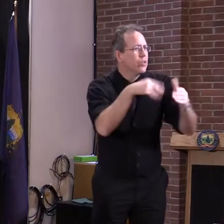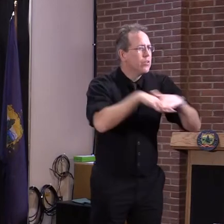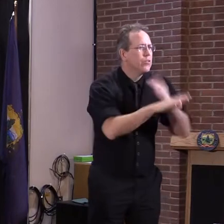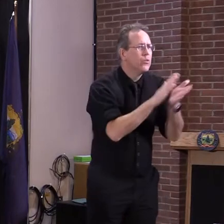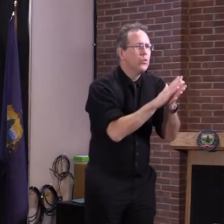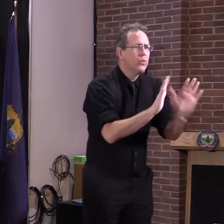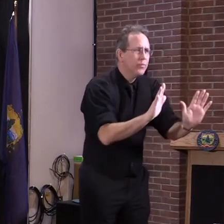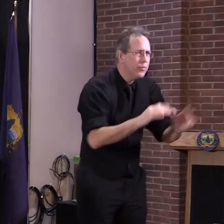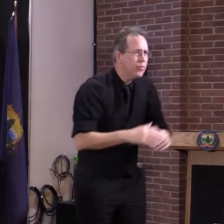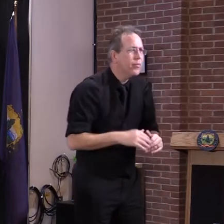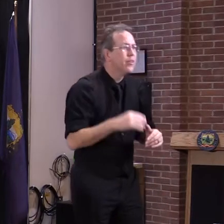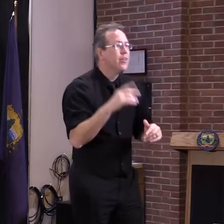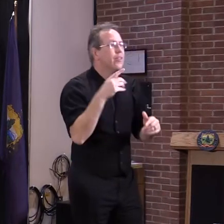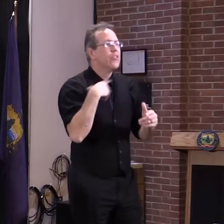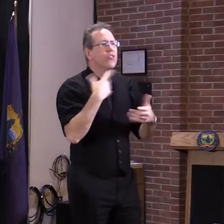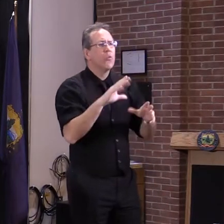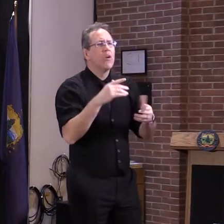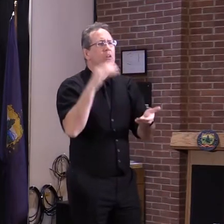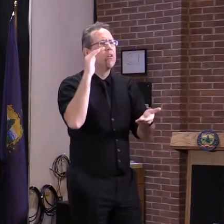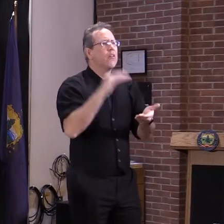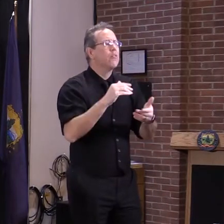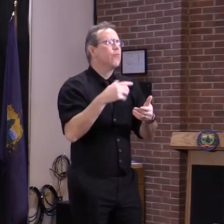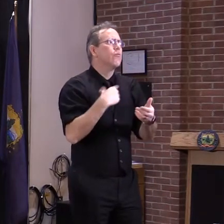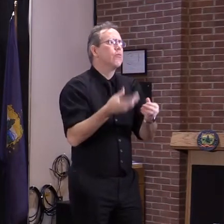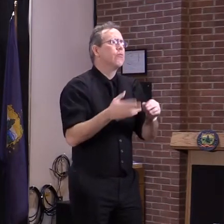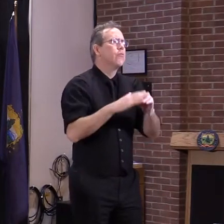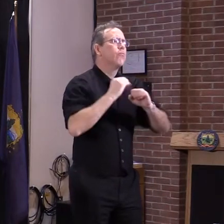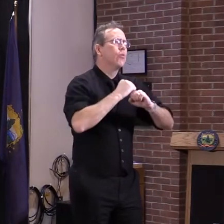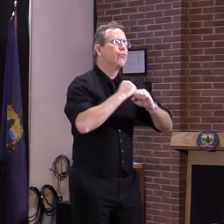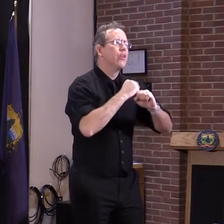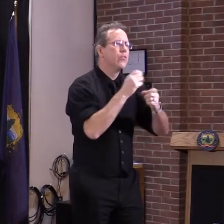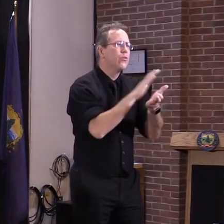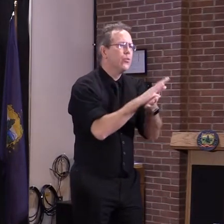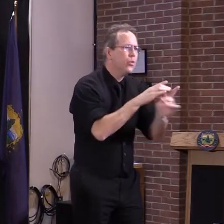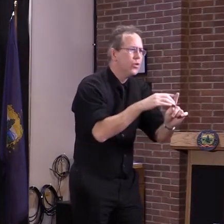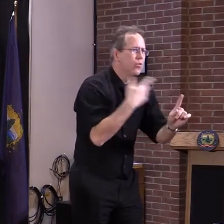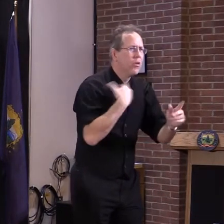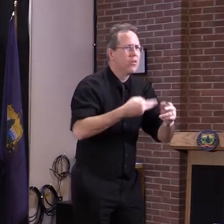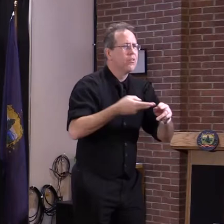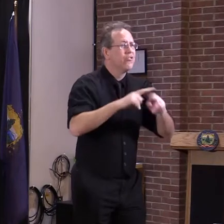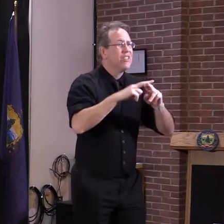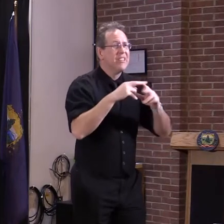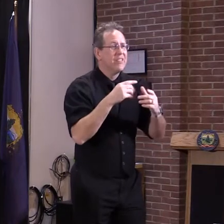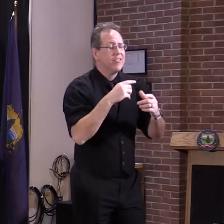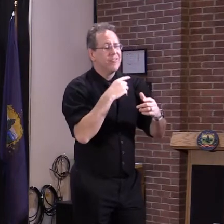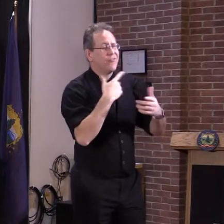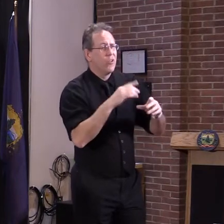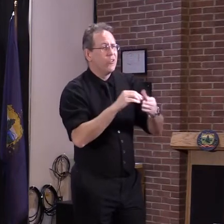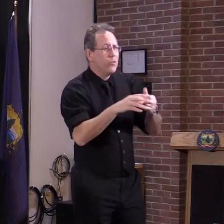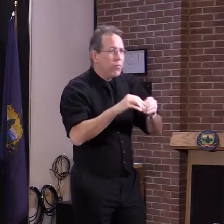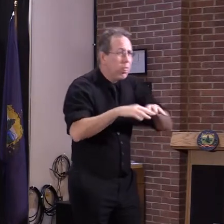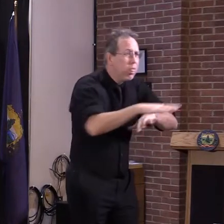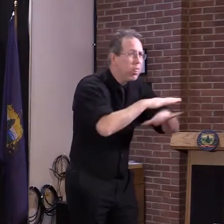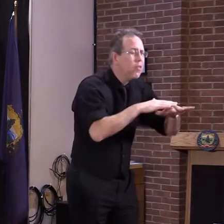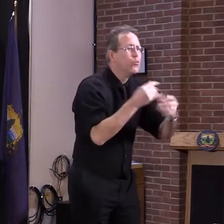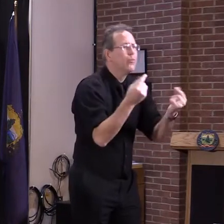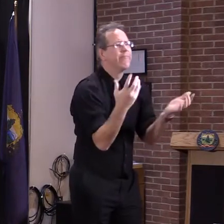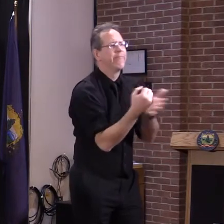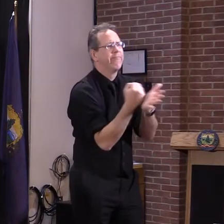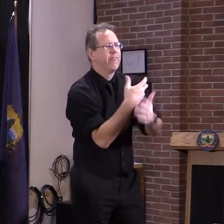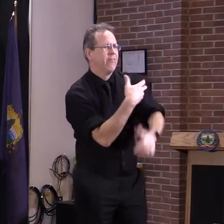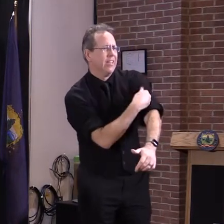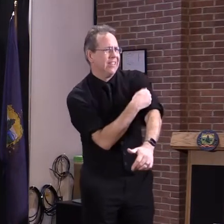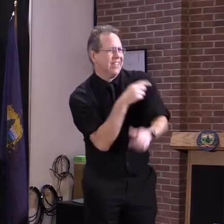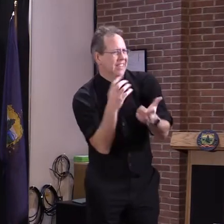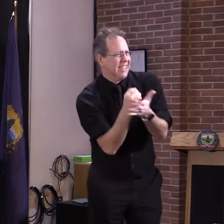health risks for students from COVID-19 through vaccination. Vermont is the national leader in student vaccination, with